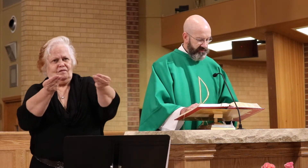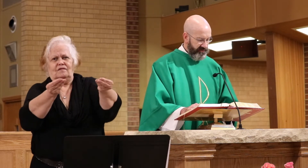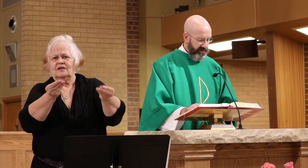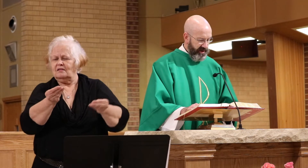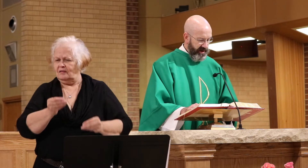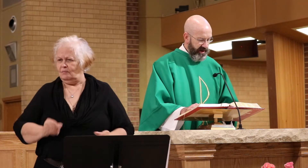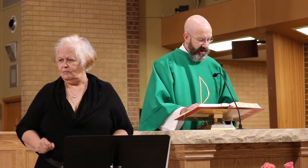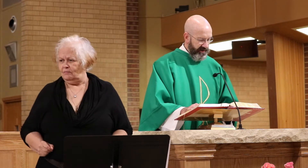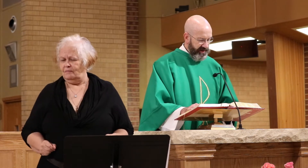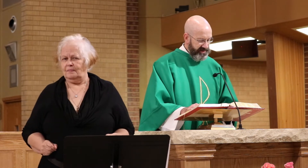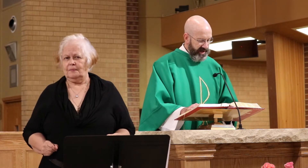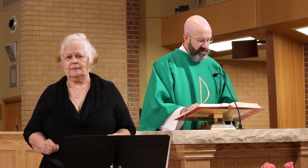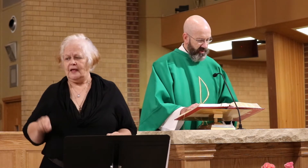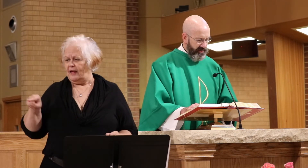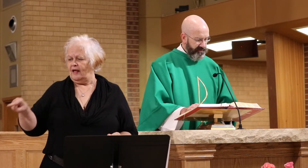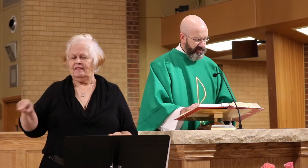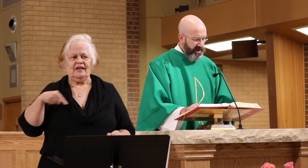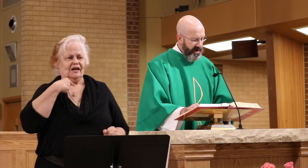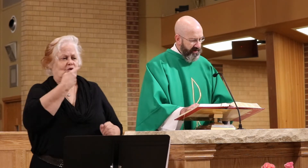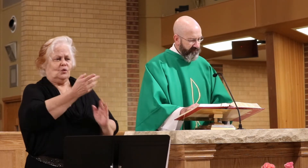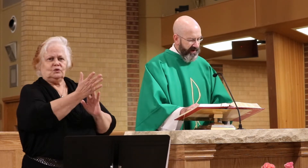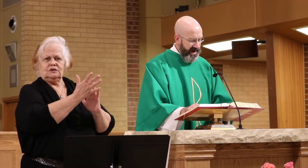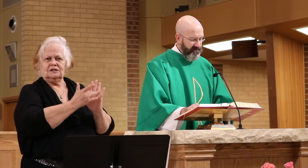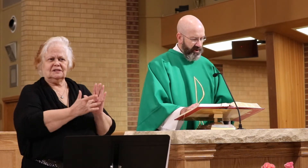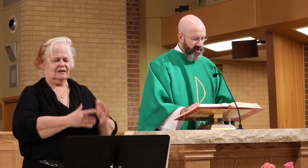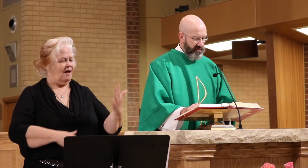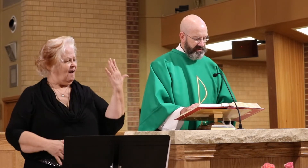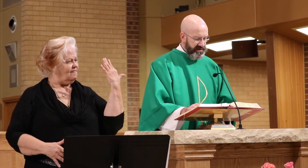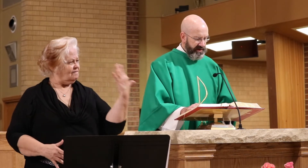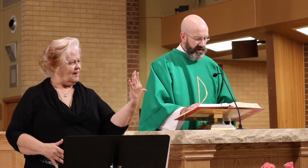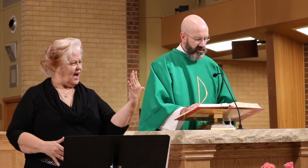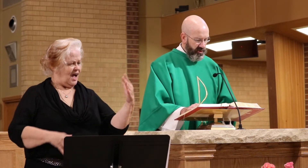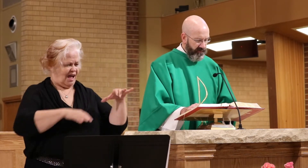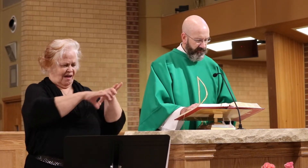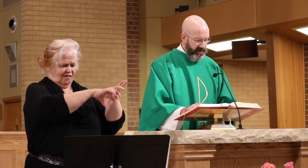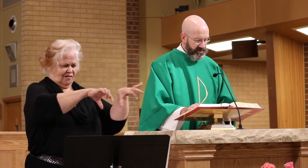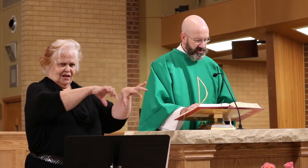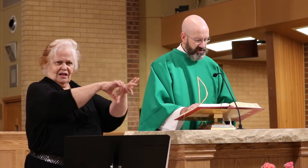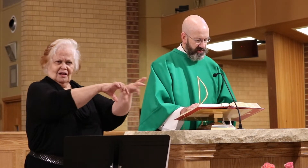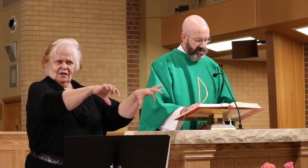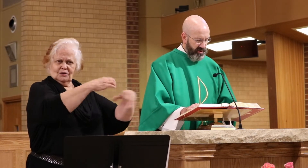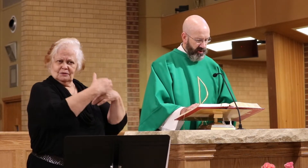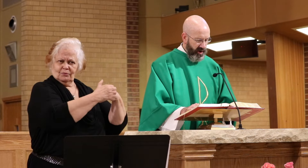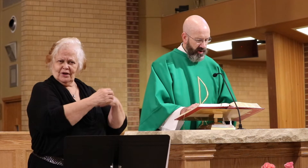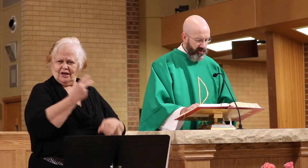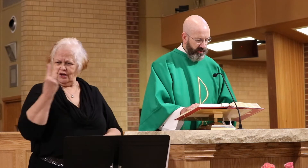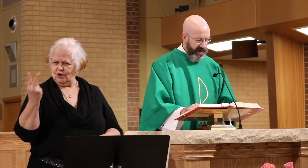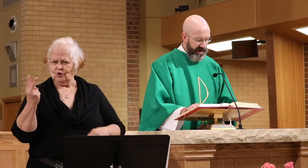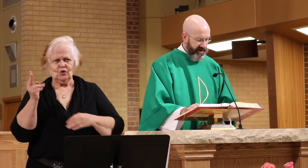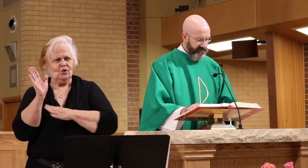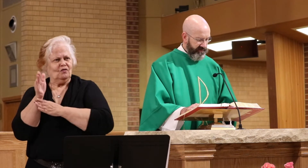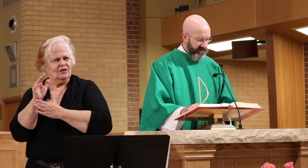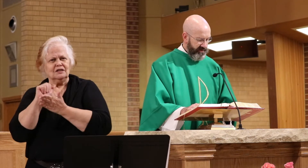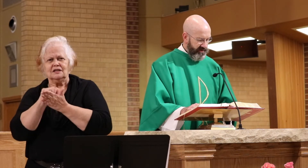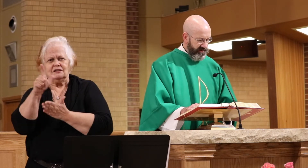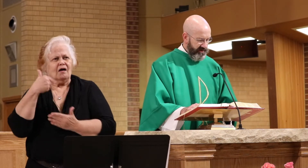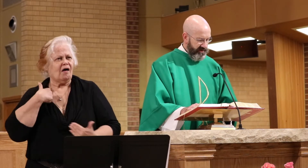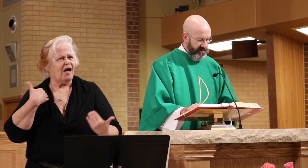yourselves." And they said to him, "Five loaves and two fish are all we